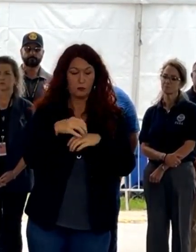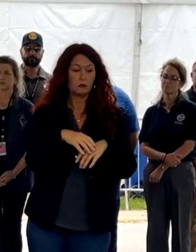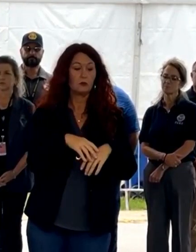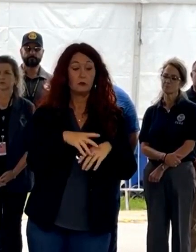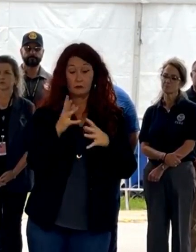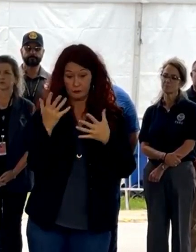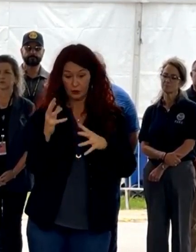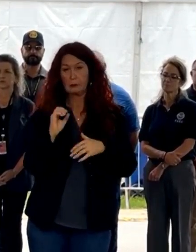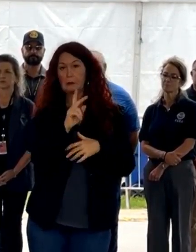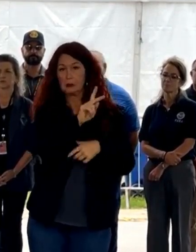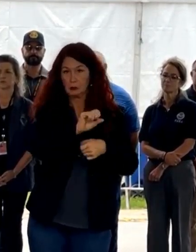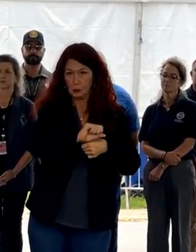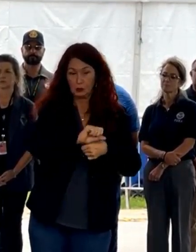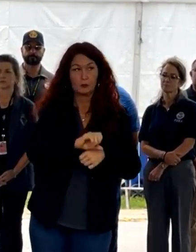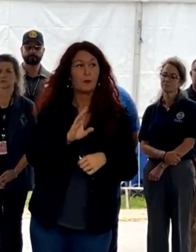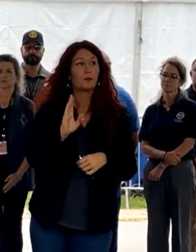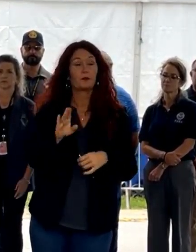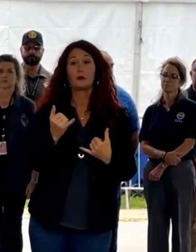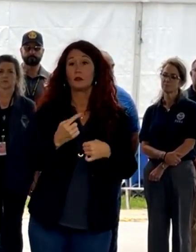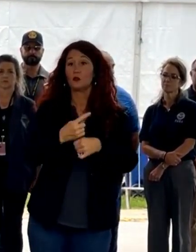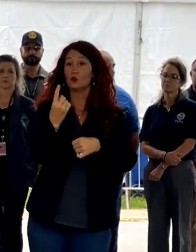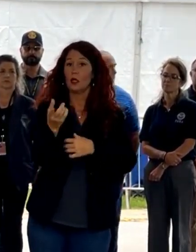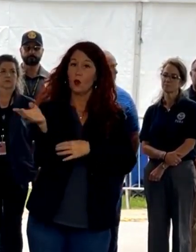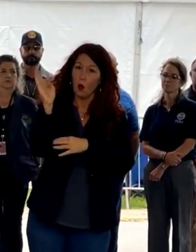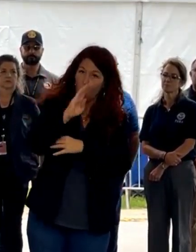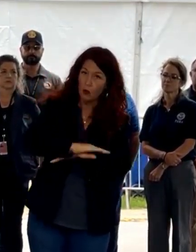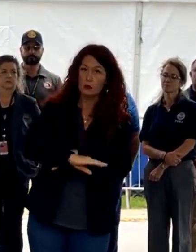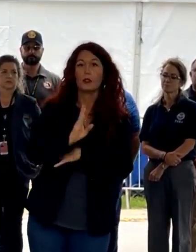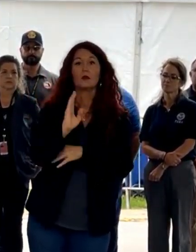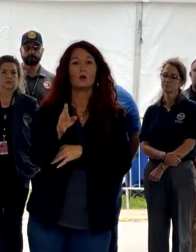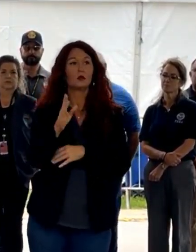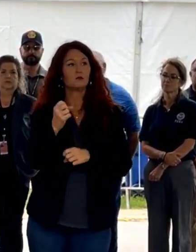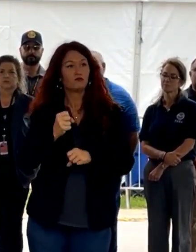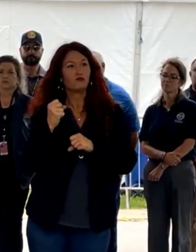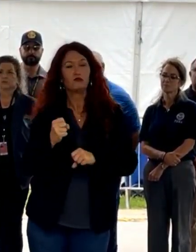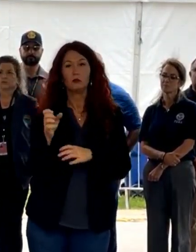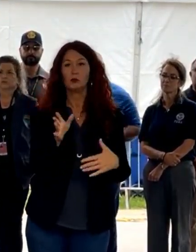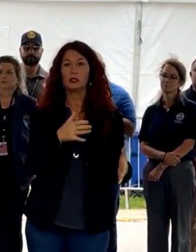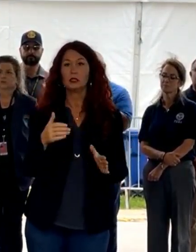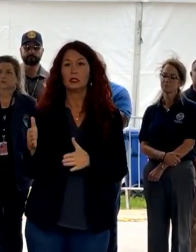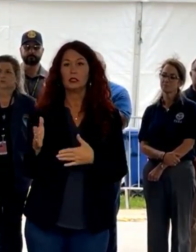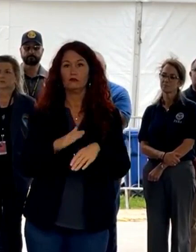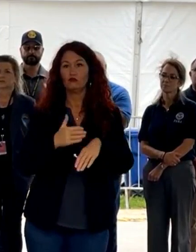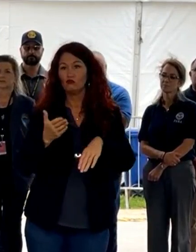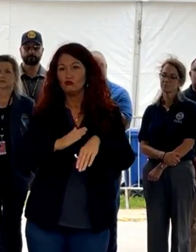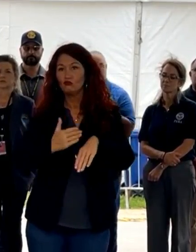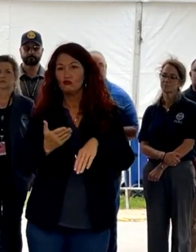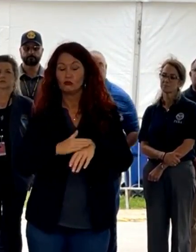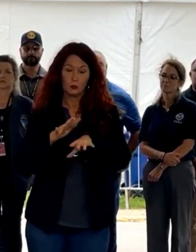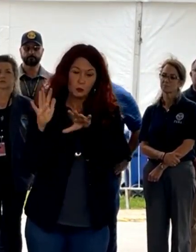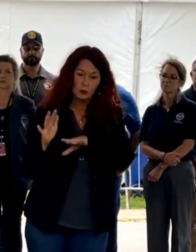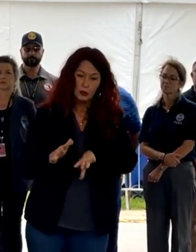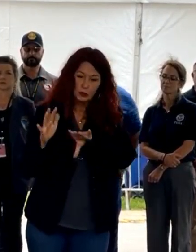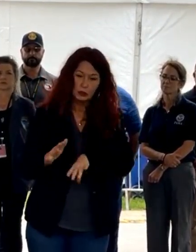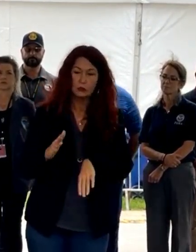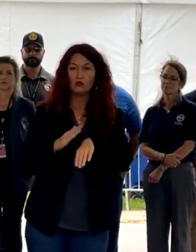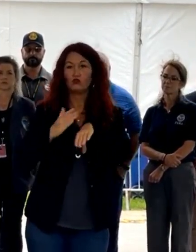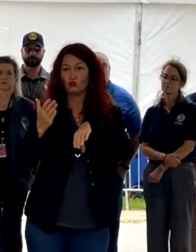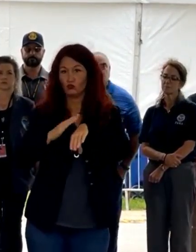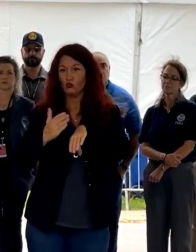to expect occasional gusts and strong showers today, and we're closely monitoring the weather, and we now have our weather